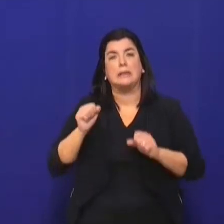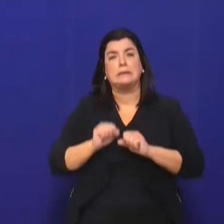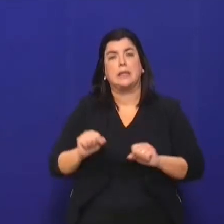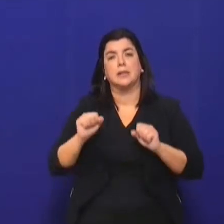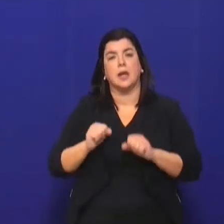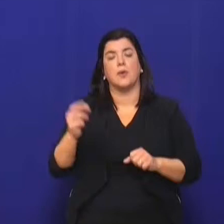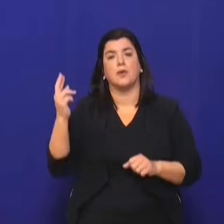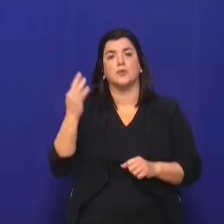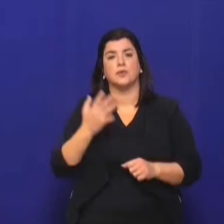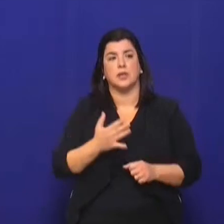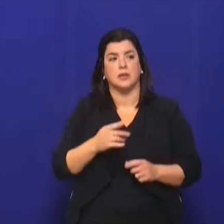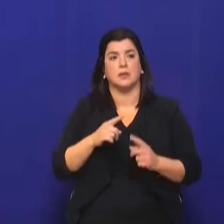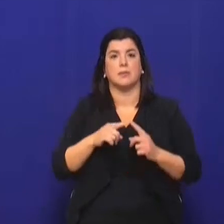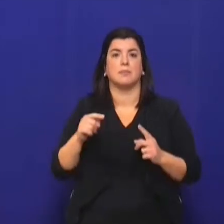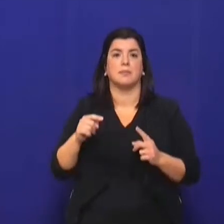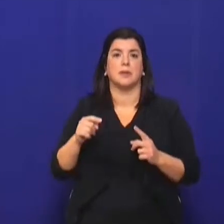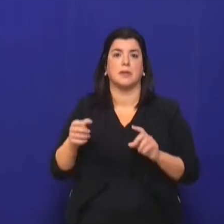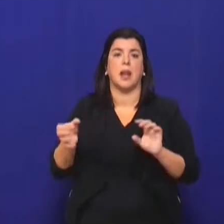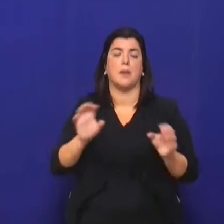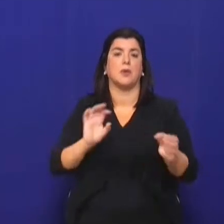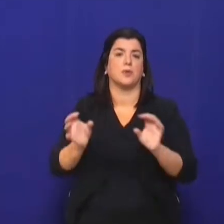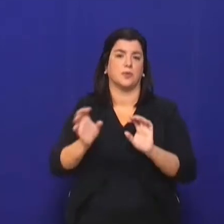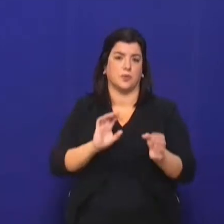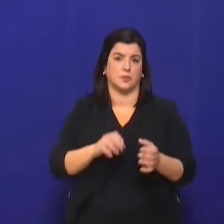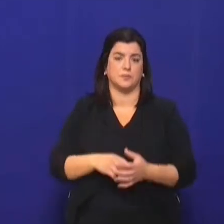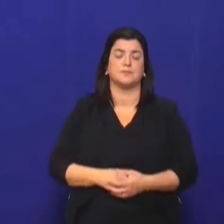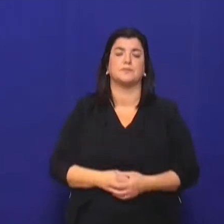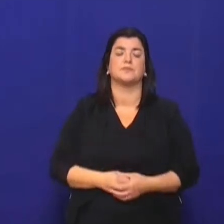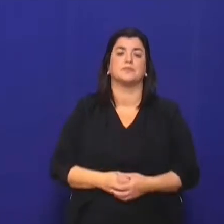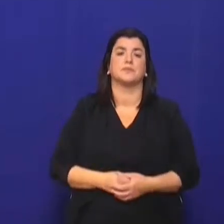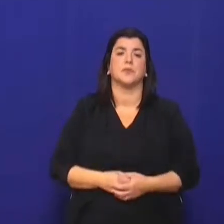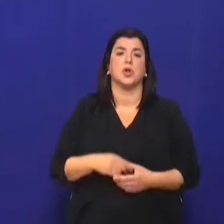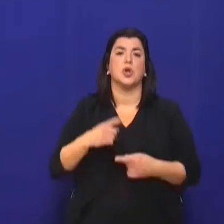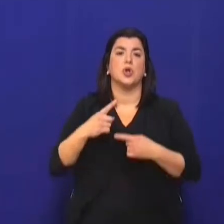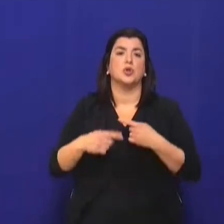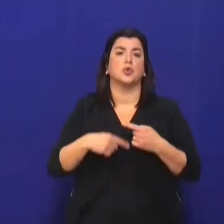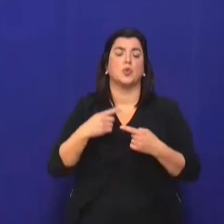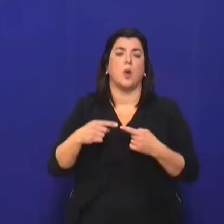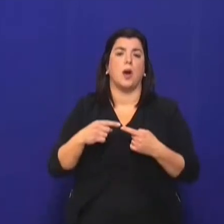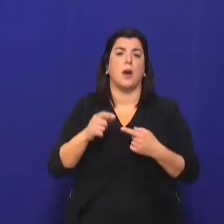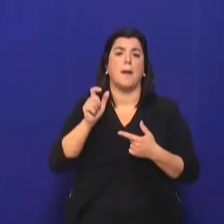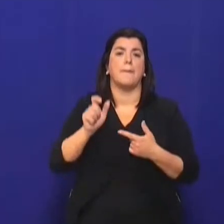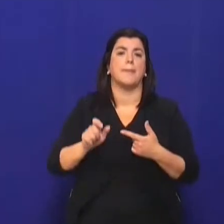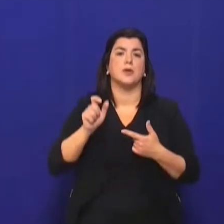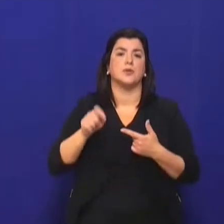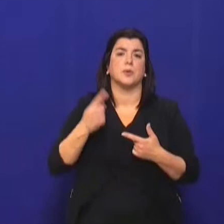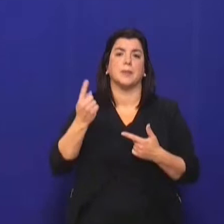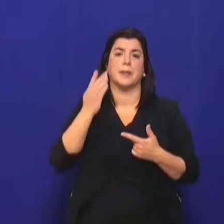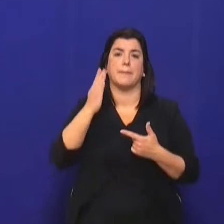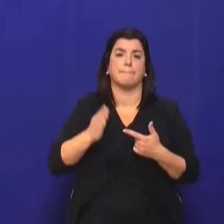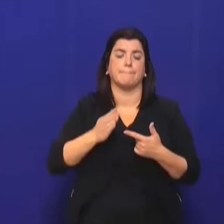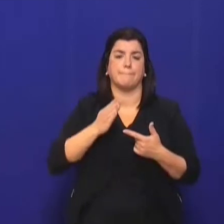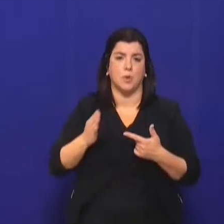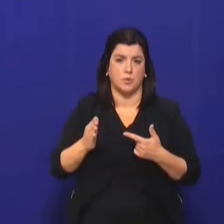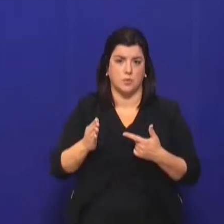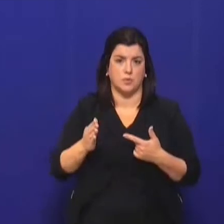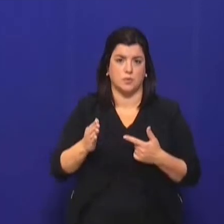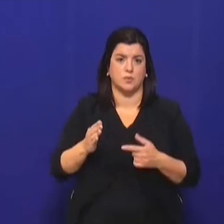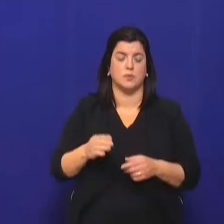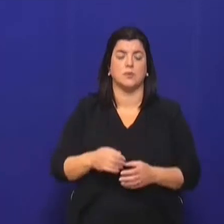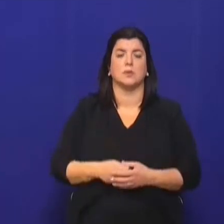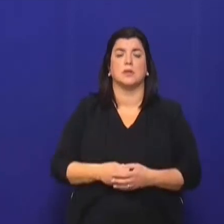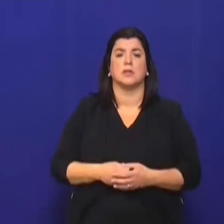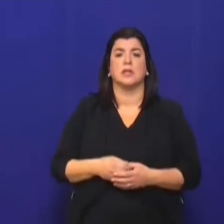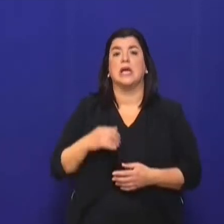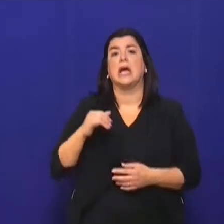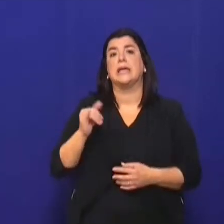ir-riżultati mill-laboratorju. Fuq persuni li jmutu bħal dejjem meta inti għandek